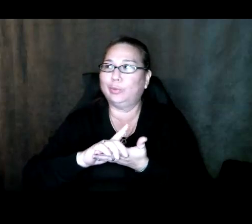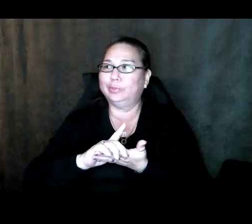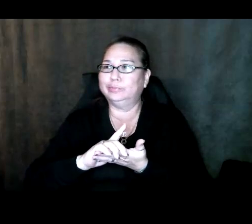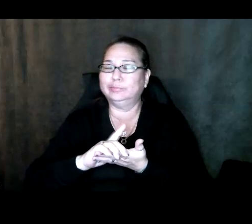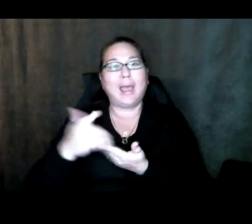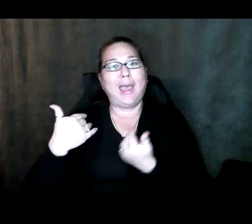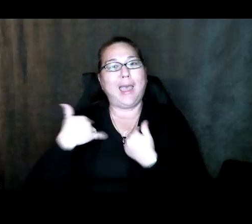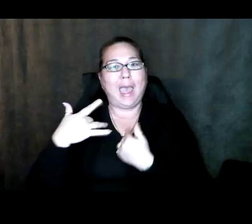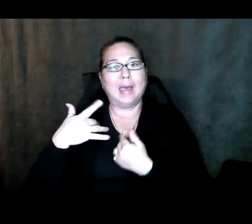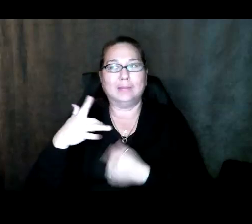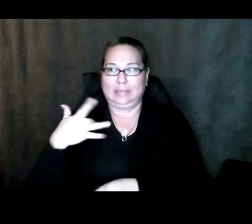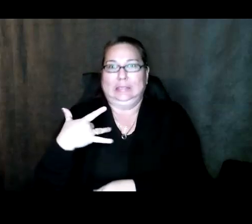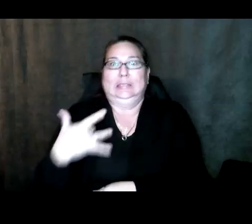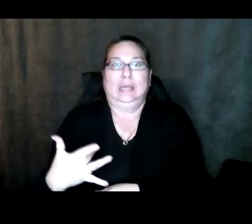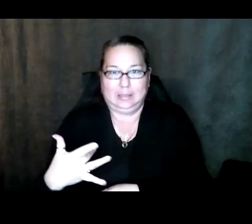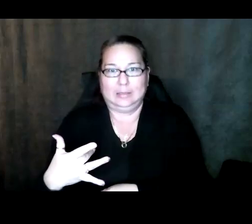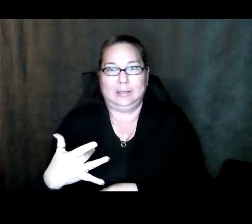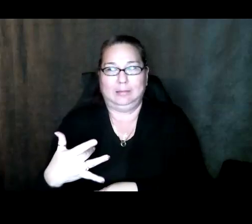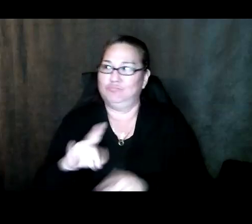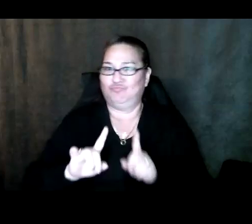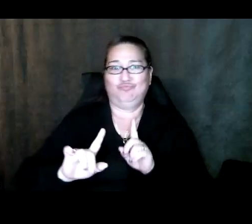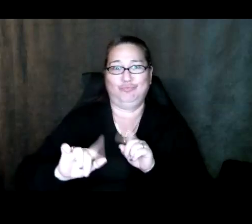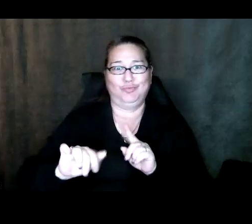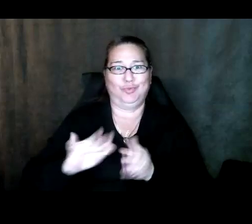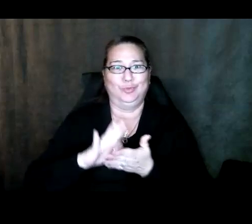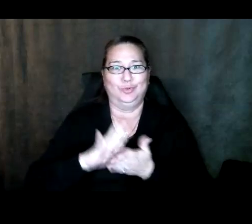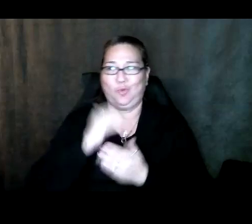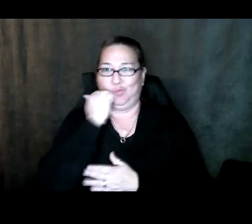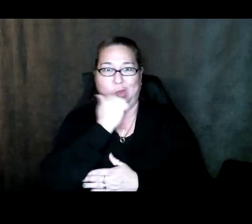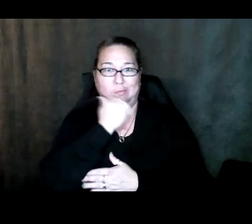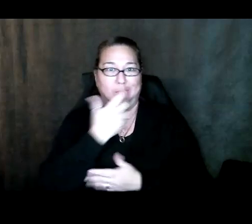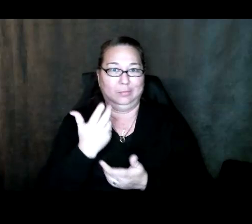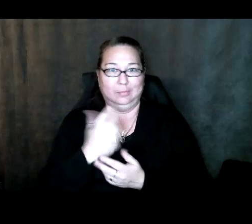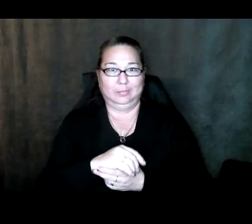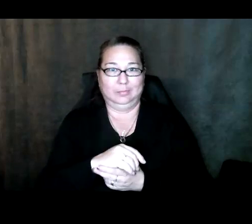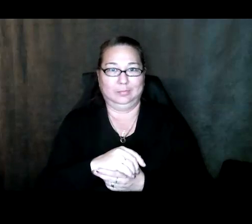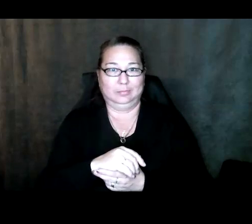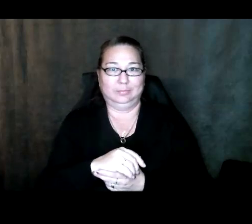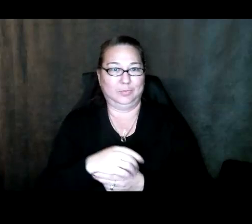have a tendency of going to school more regularly. Just to